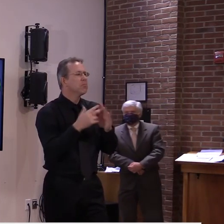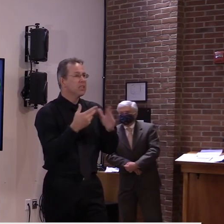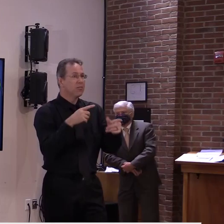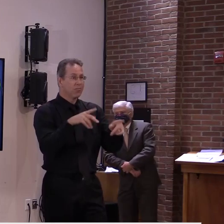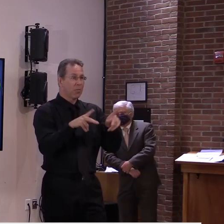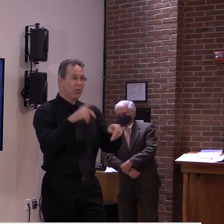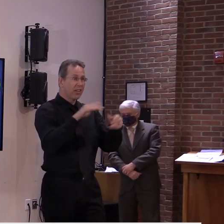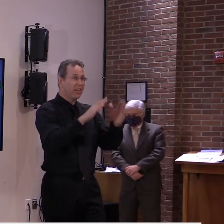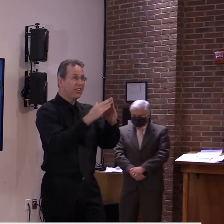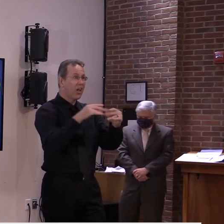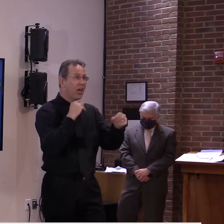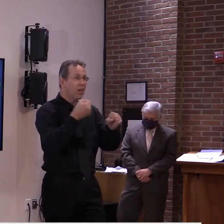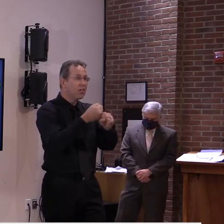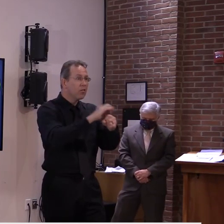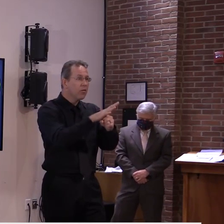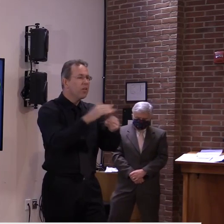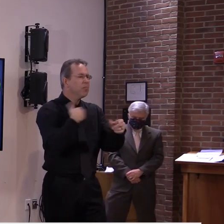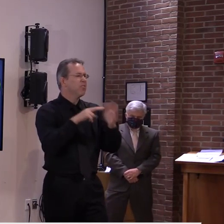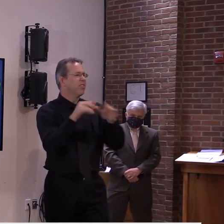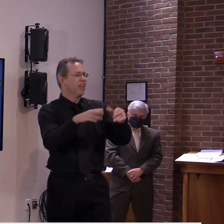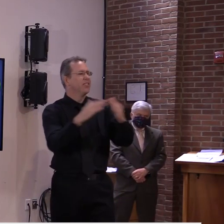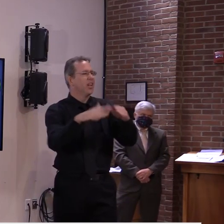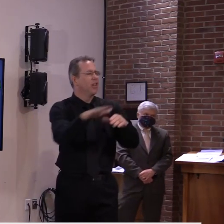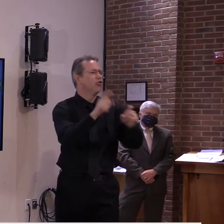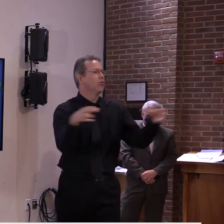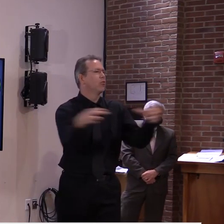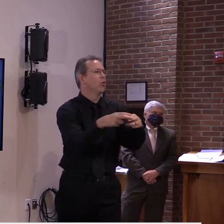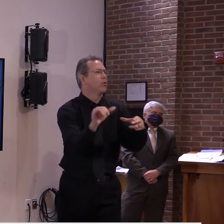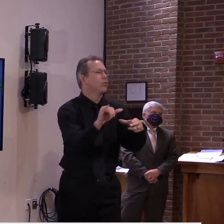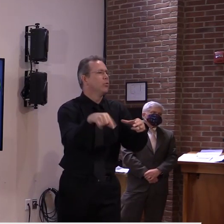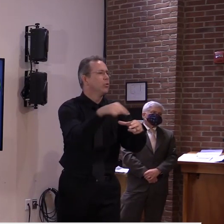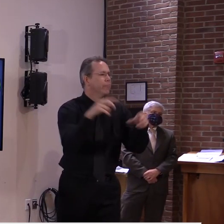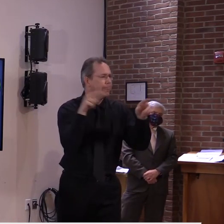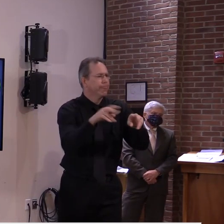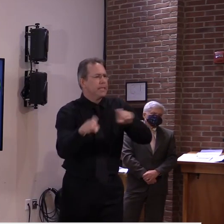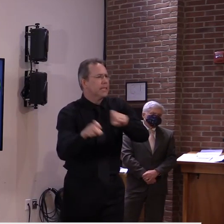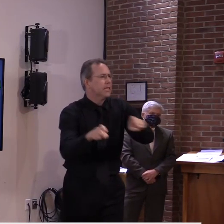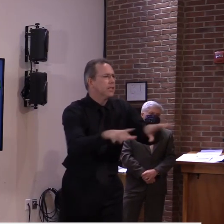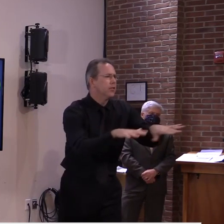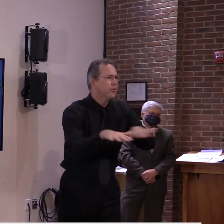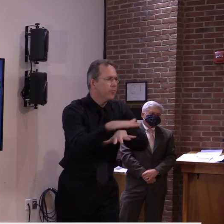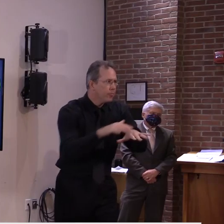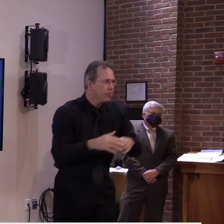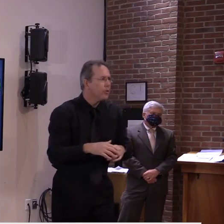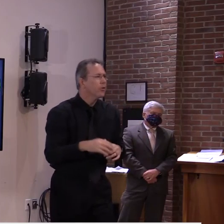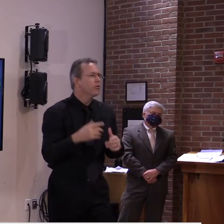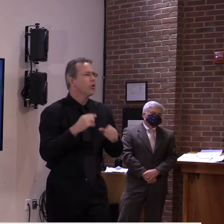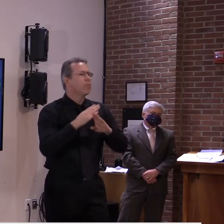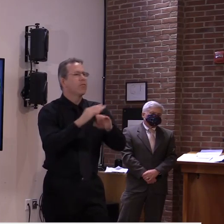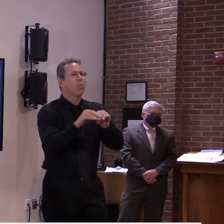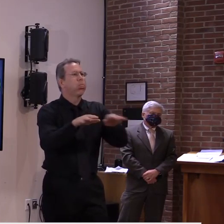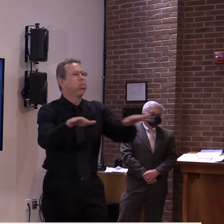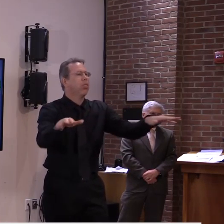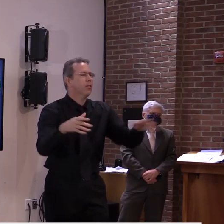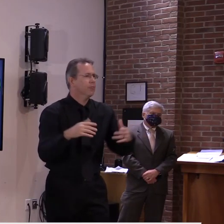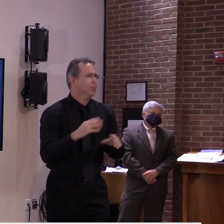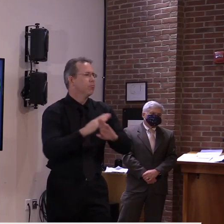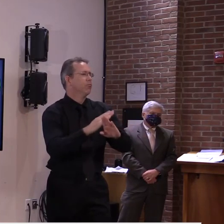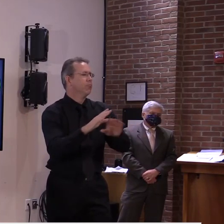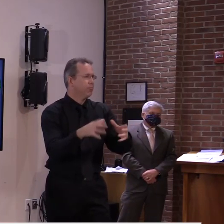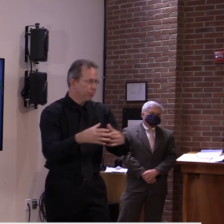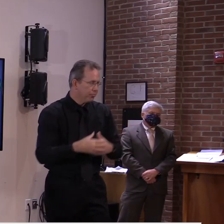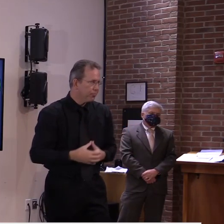standpoint, understanding what's going on in the community, but help people as well so that they could isolate, they could know if they needed